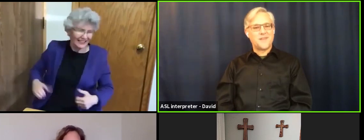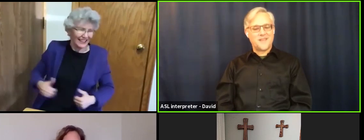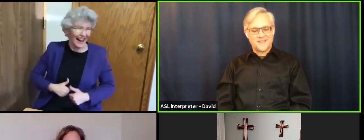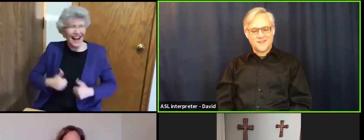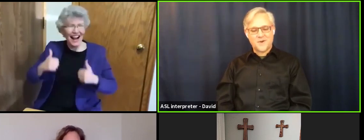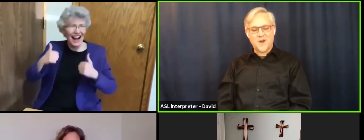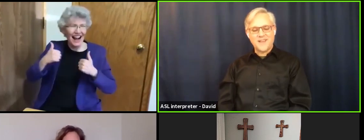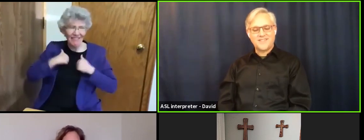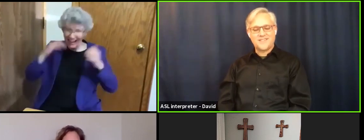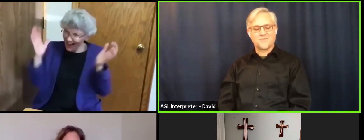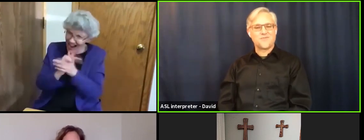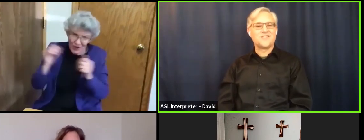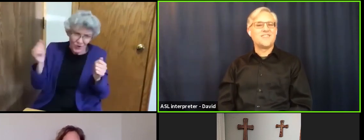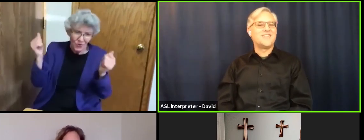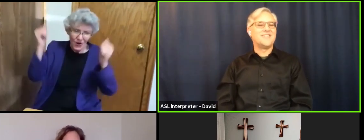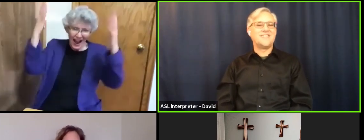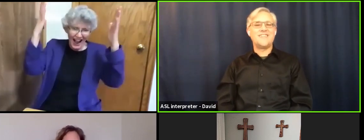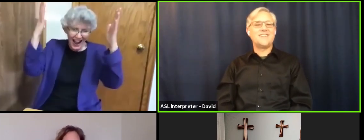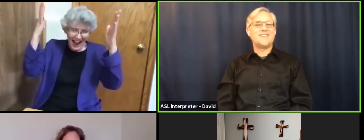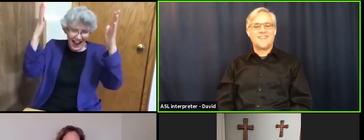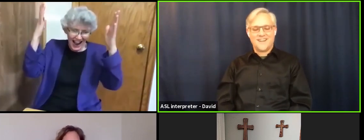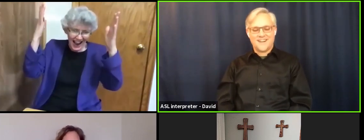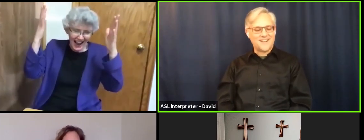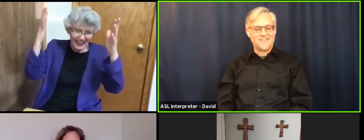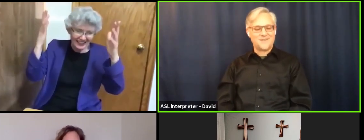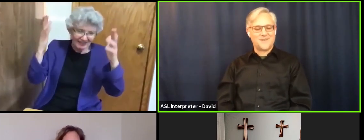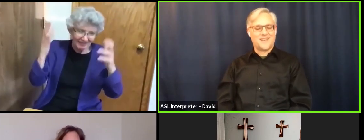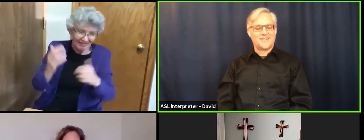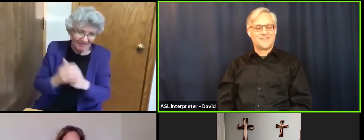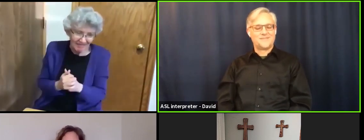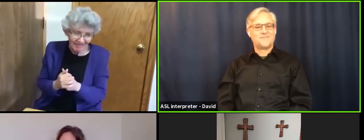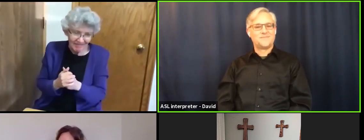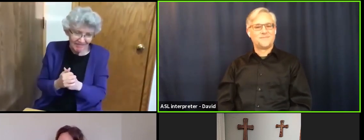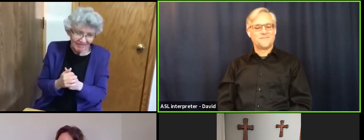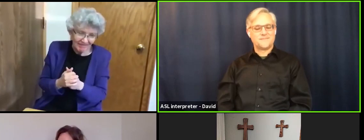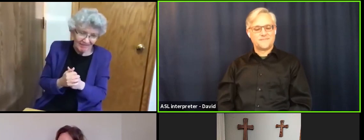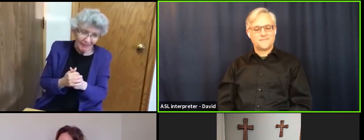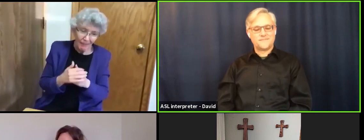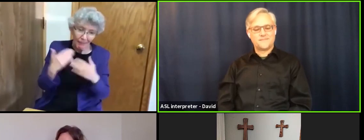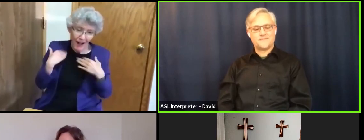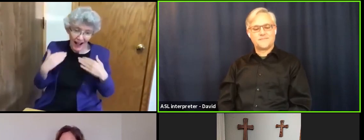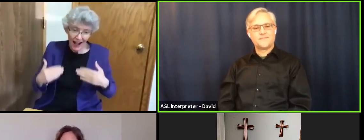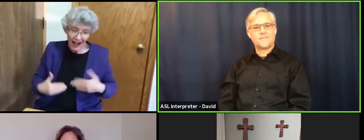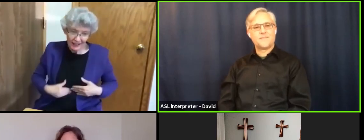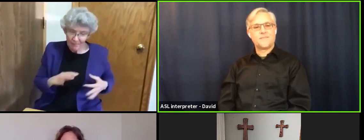Say it with me. Christ is risen indeed. Alleluia.